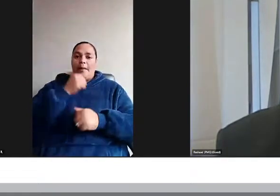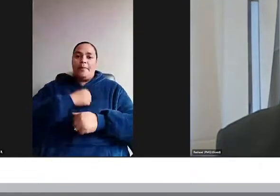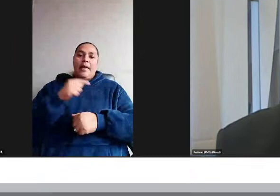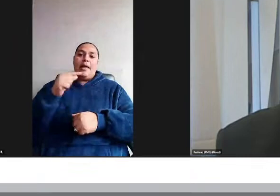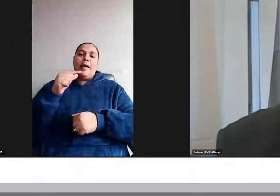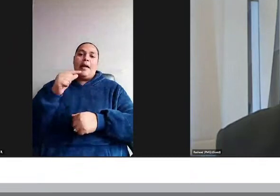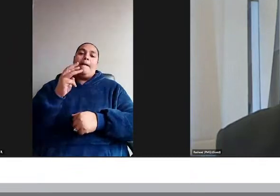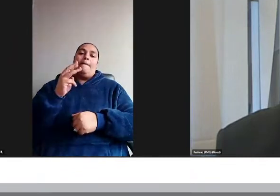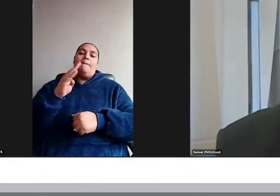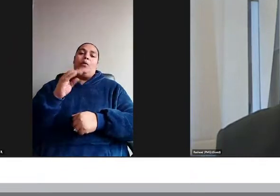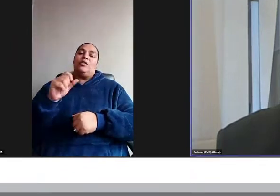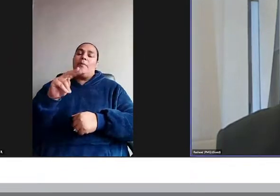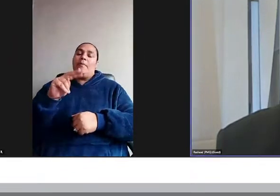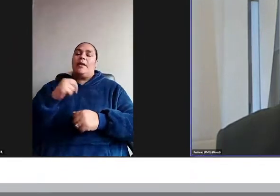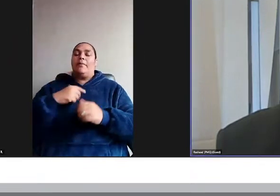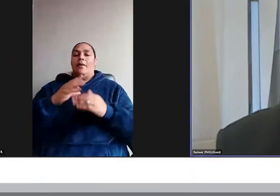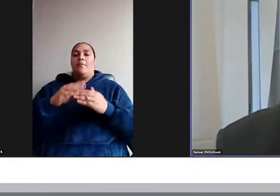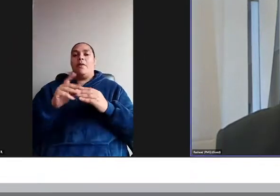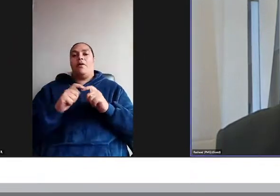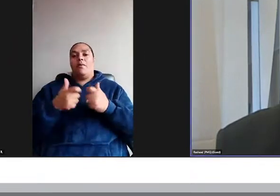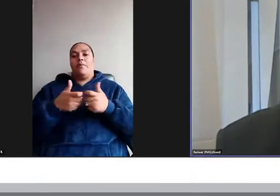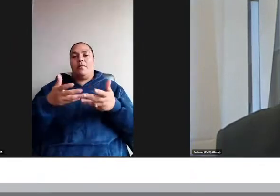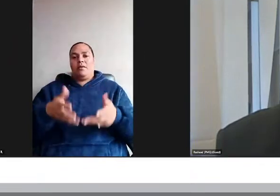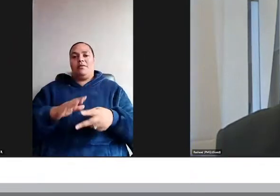a member of this committee.